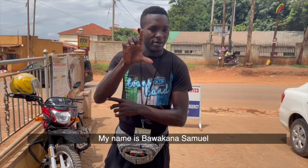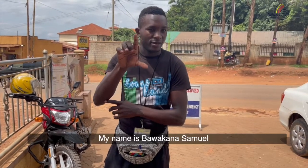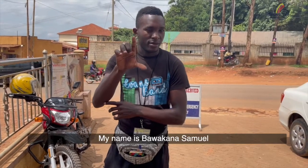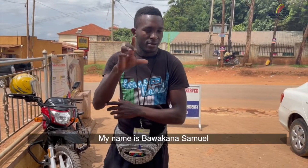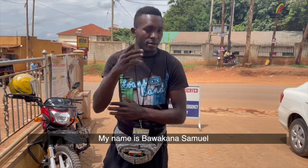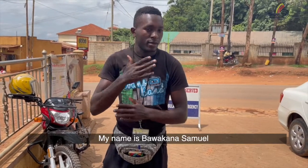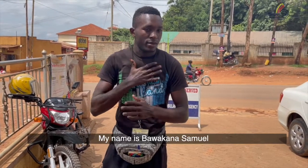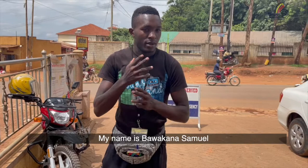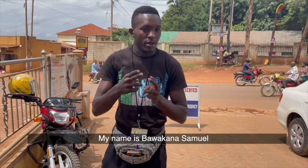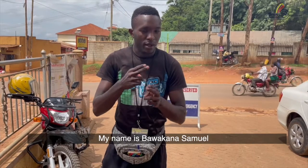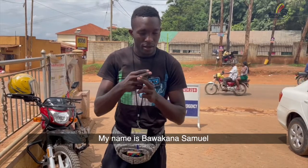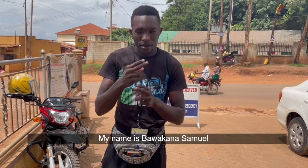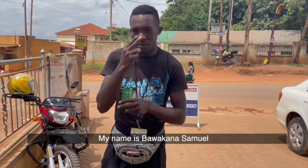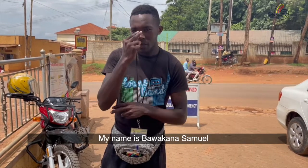My name is Bawakana